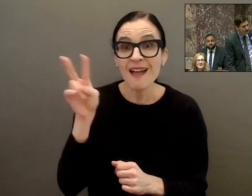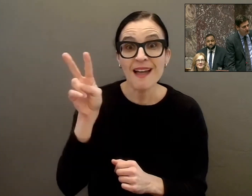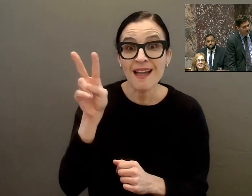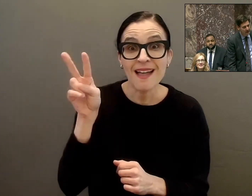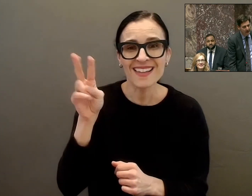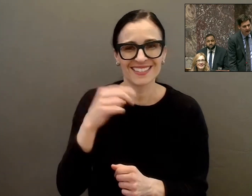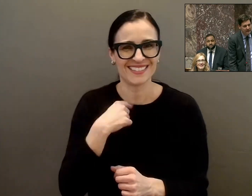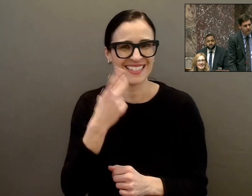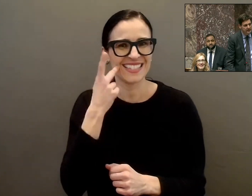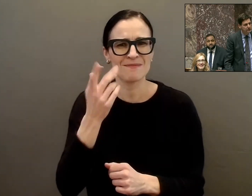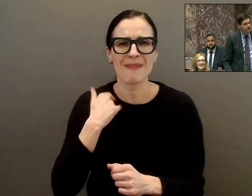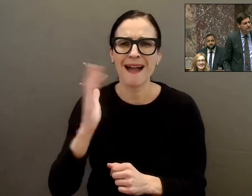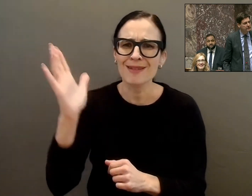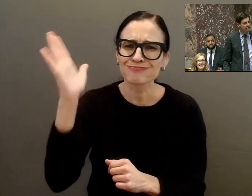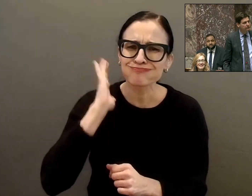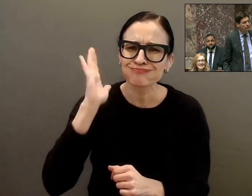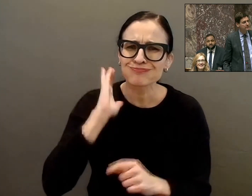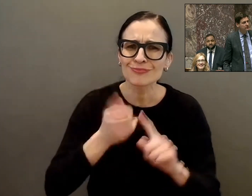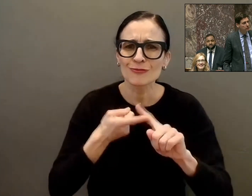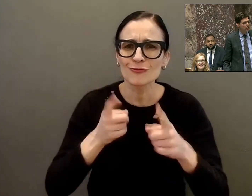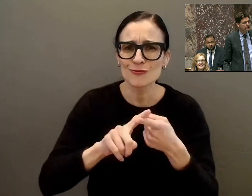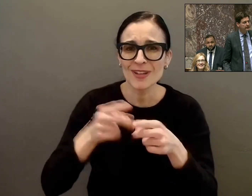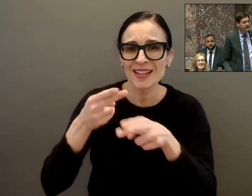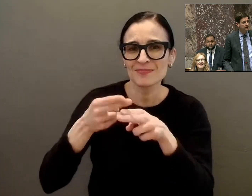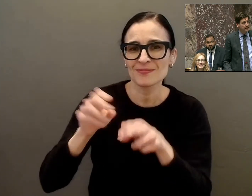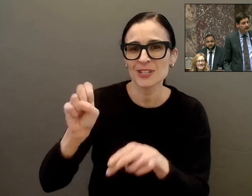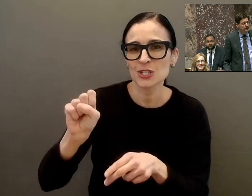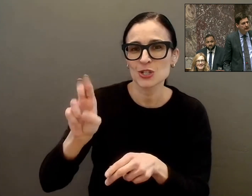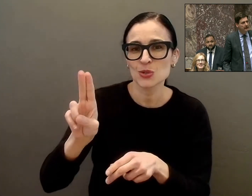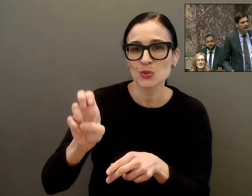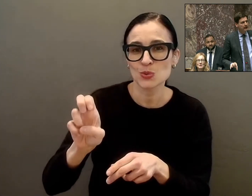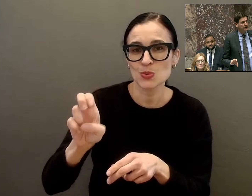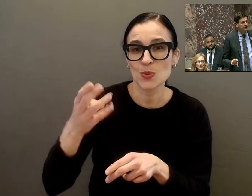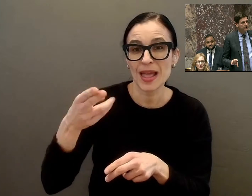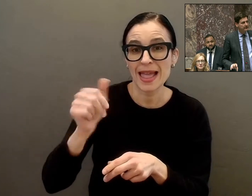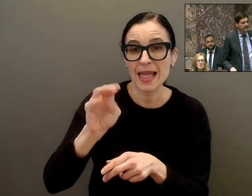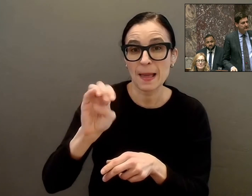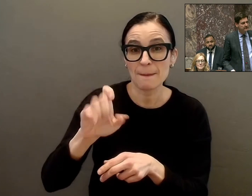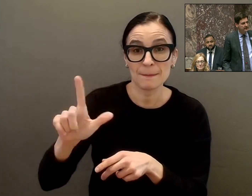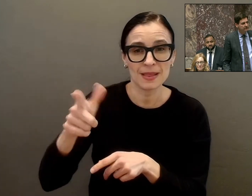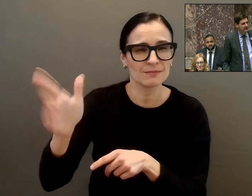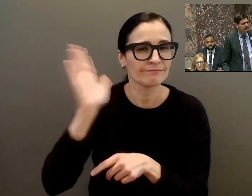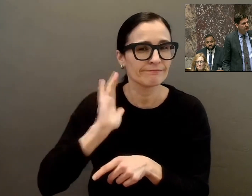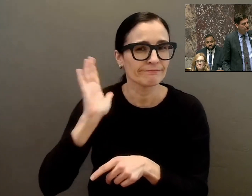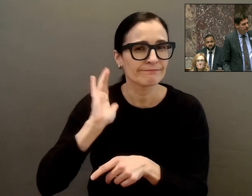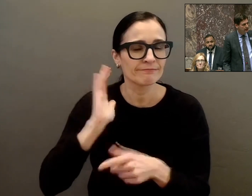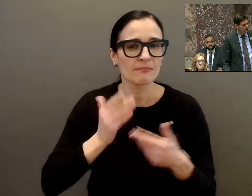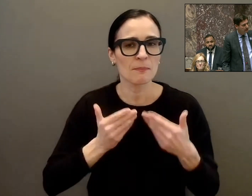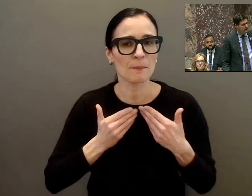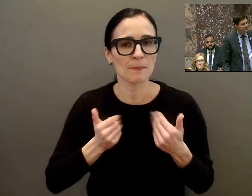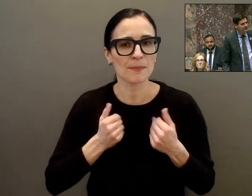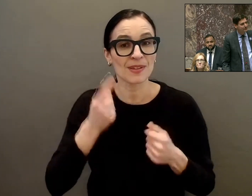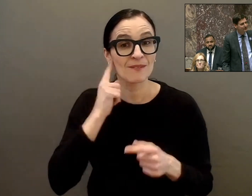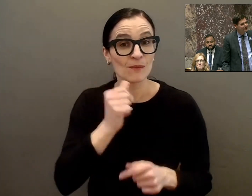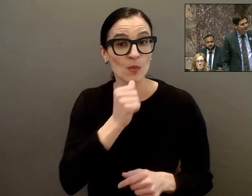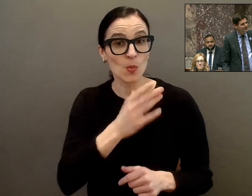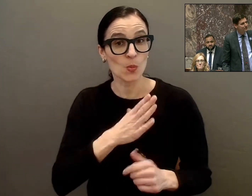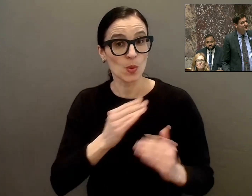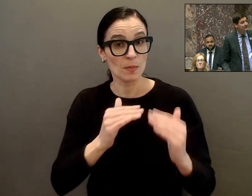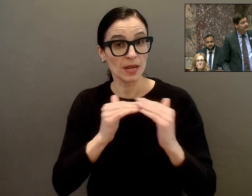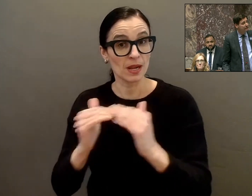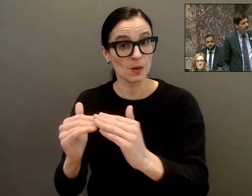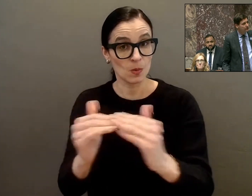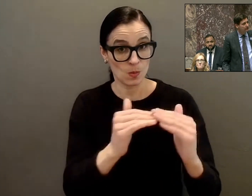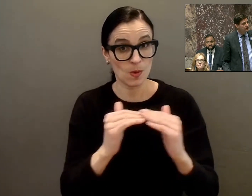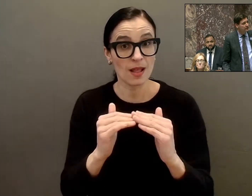many years in this place. She was Minister for Women's Equality, and I think that it is safe to give her, and obviously a number of other people,